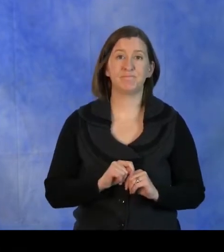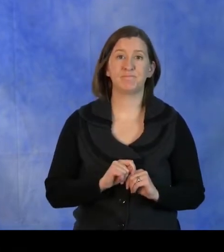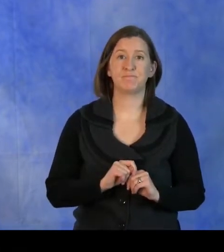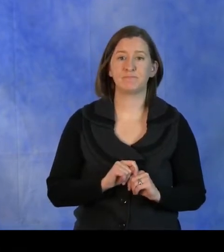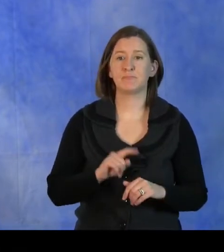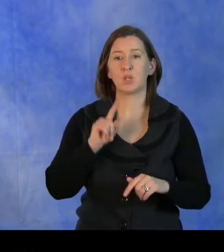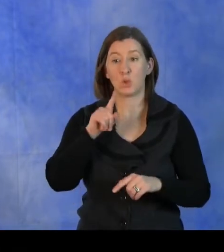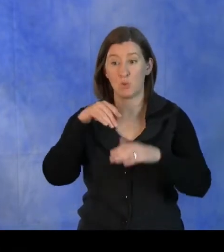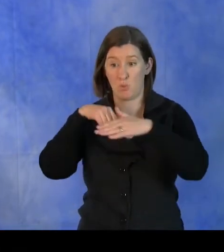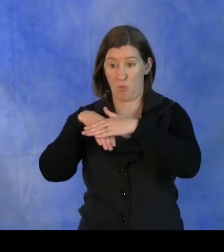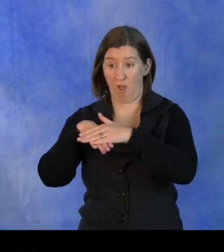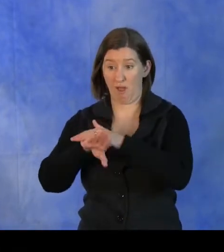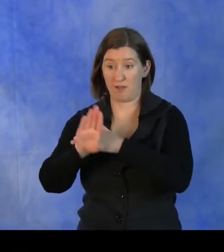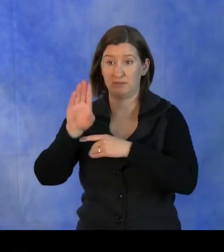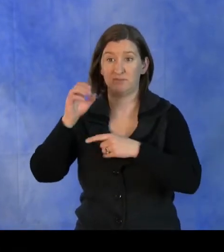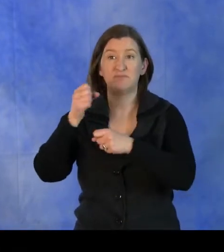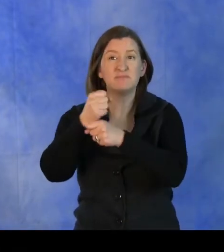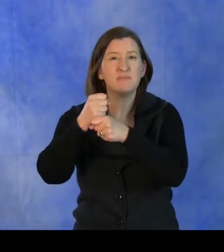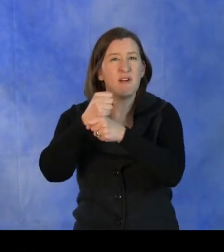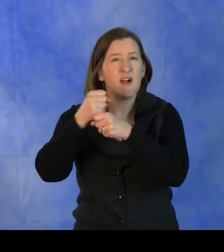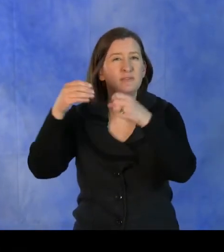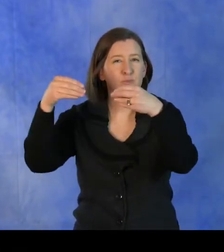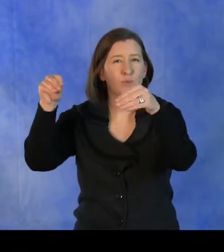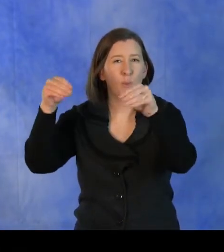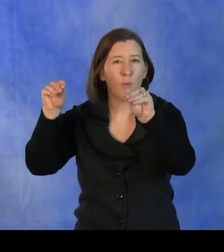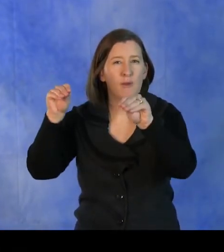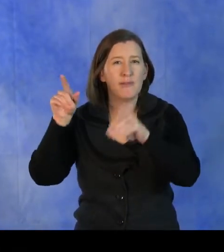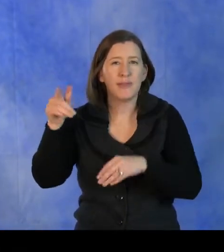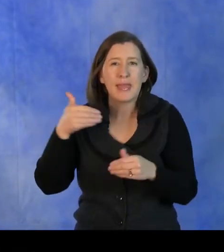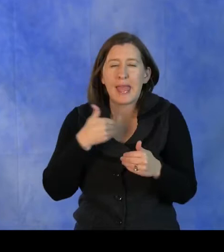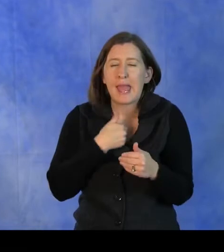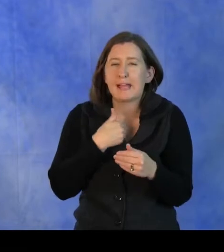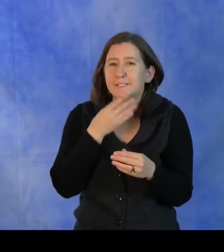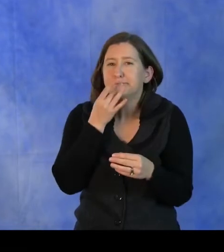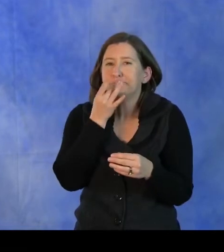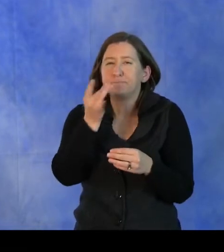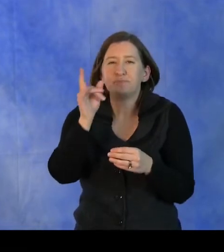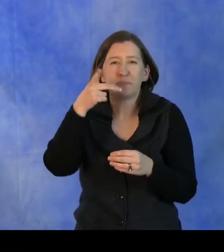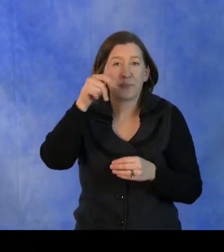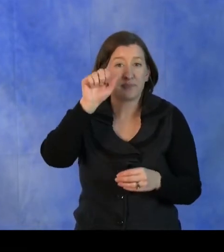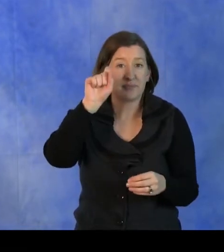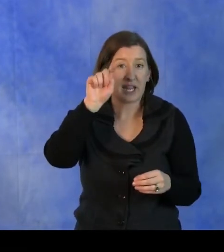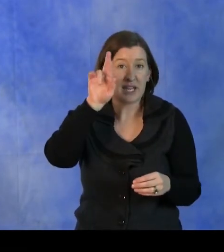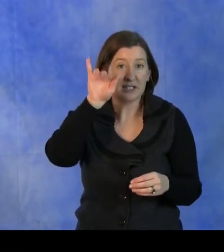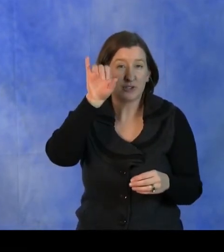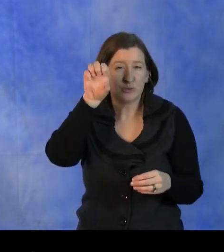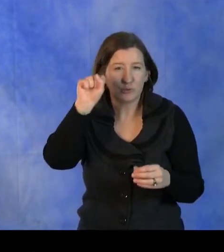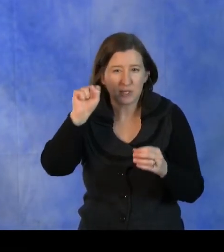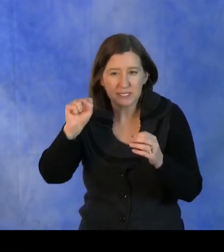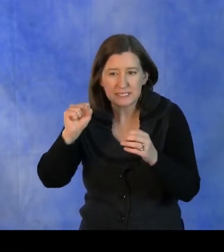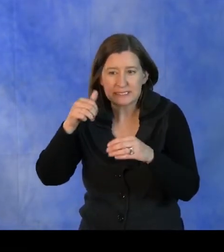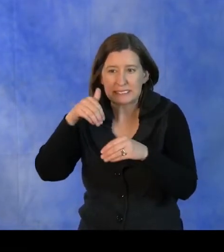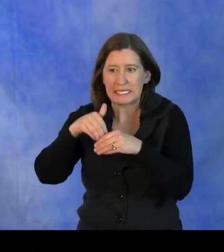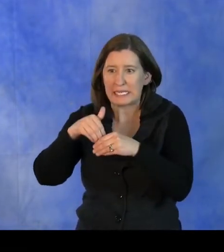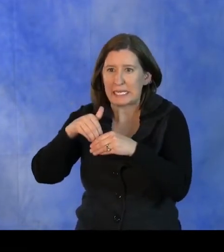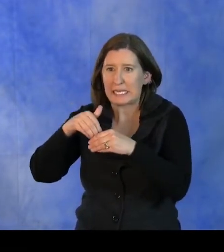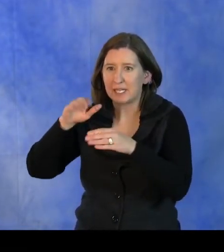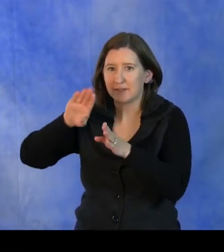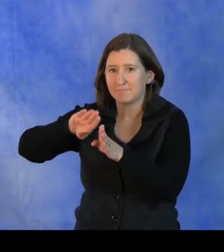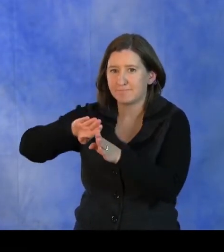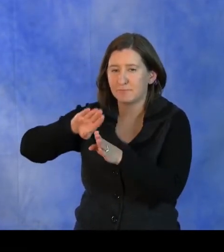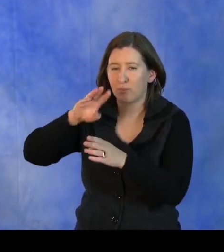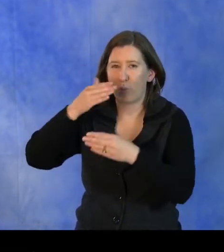If you were on a diet and you went into a coffee shop and they had really good